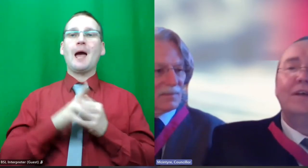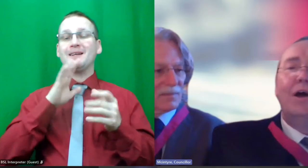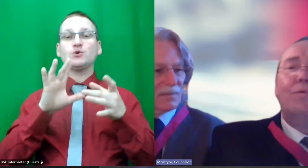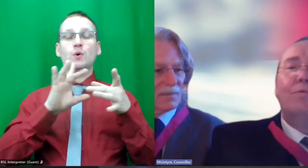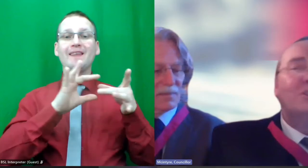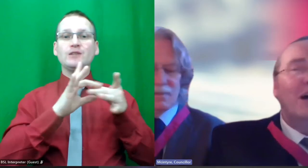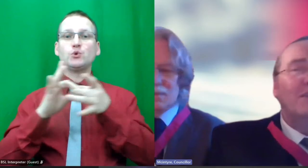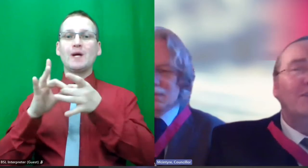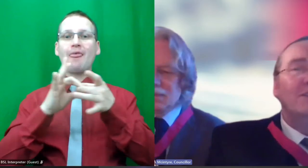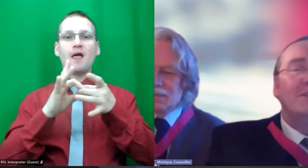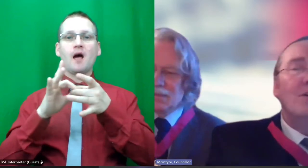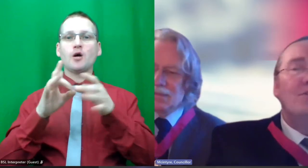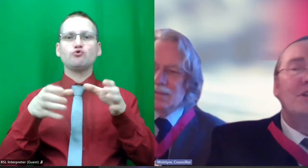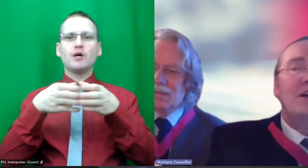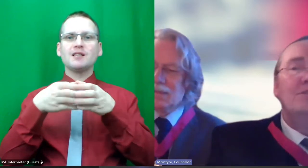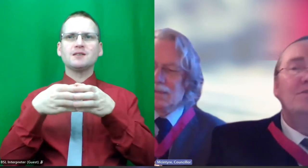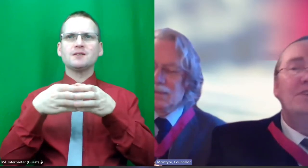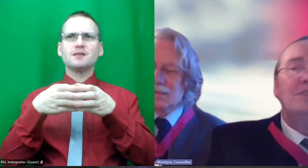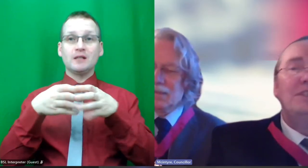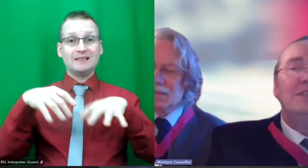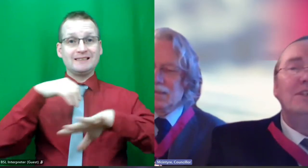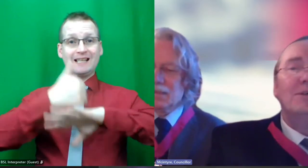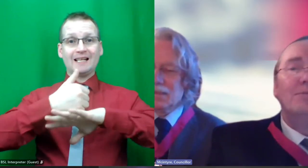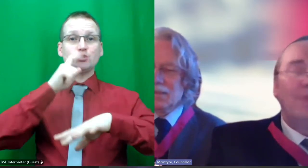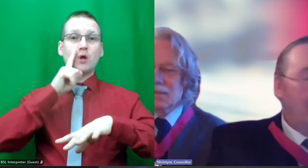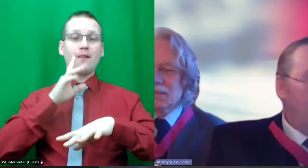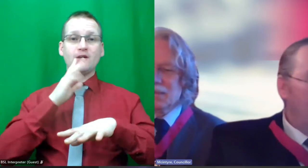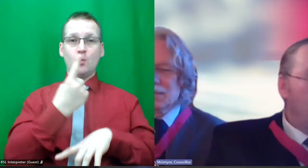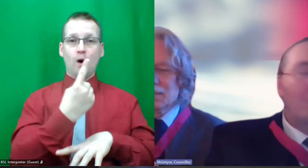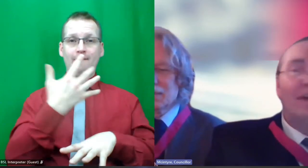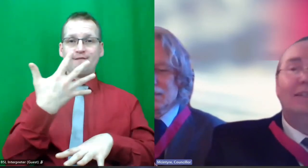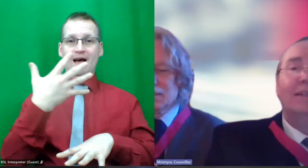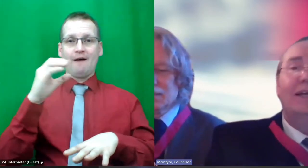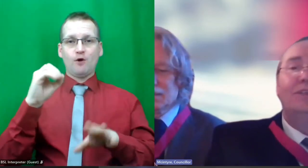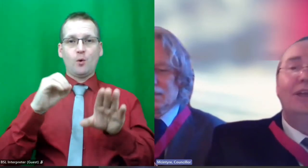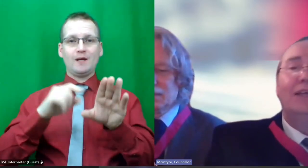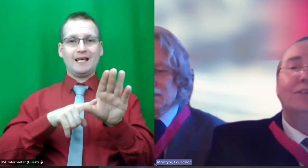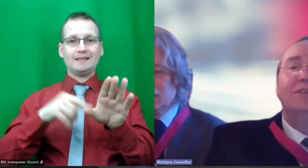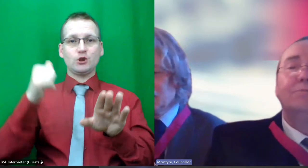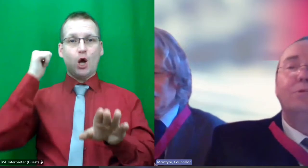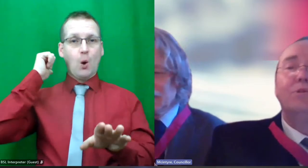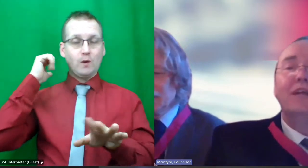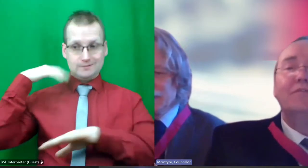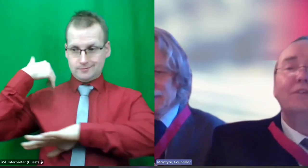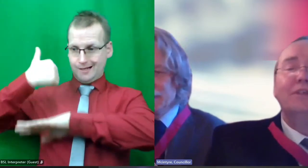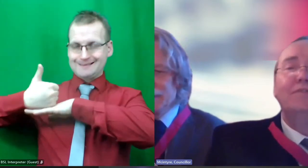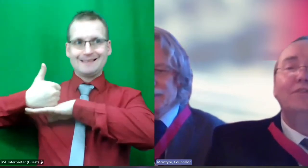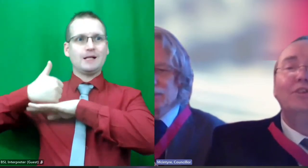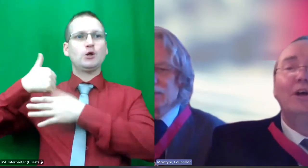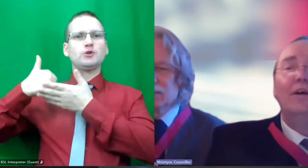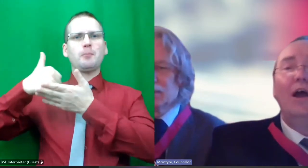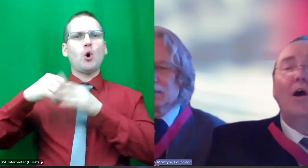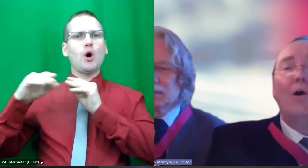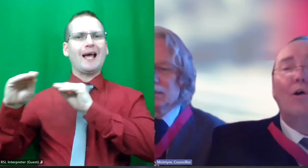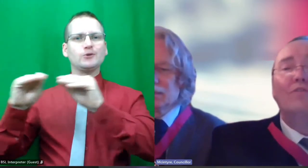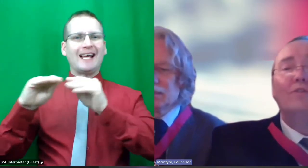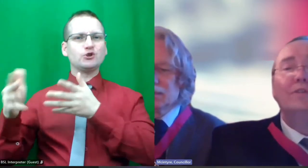Trust, which started in Salford 150 years ago, providing the education support services for